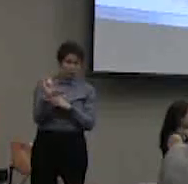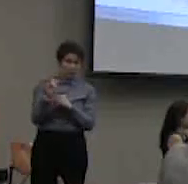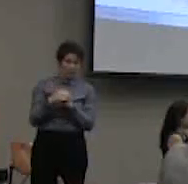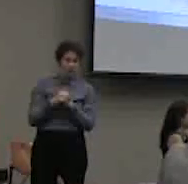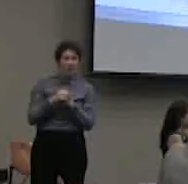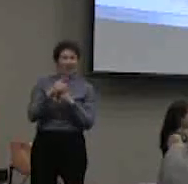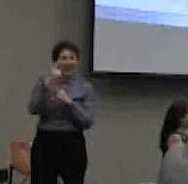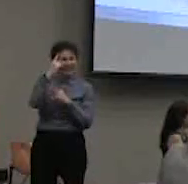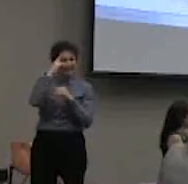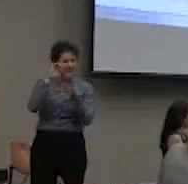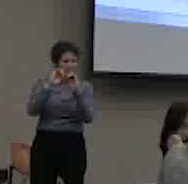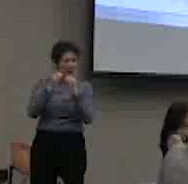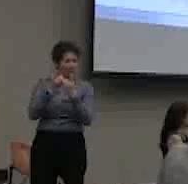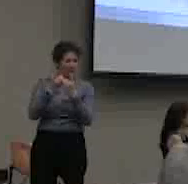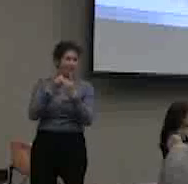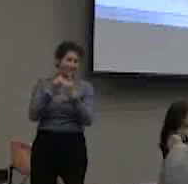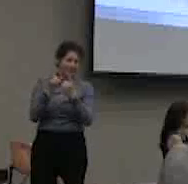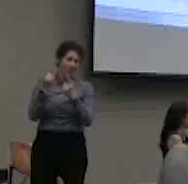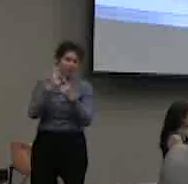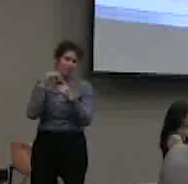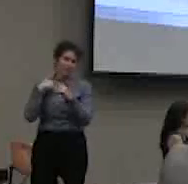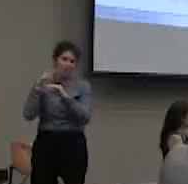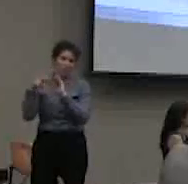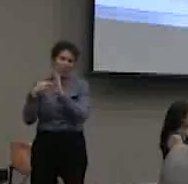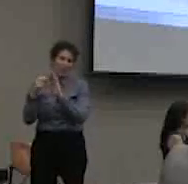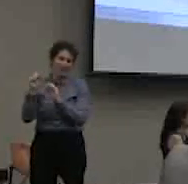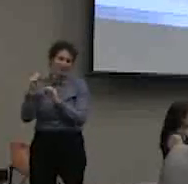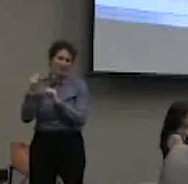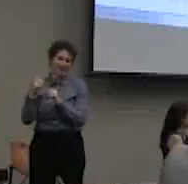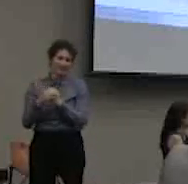the department will inevitably always have a role because we are